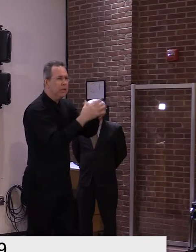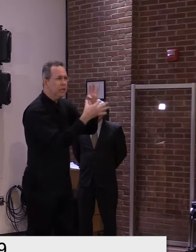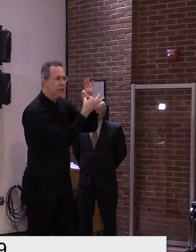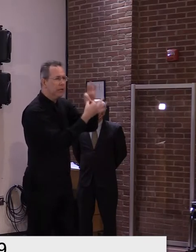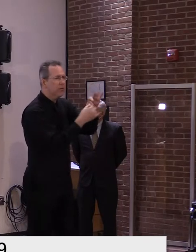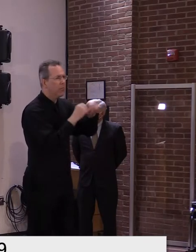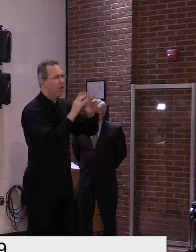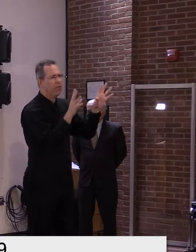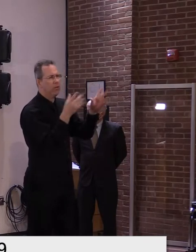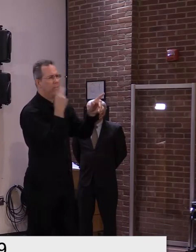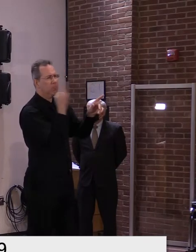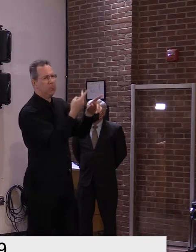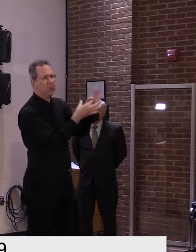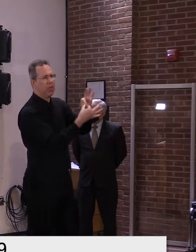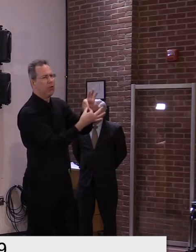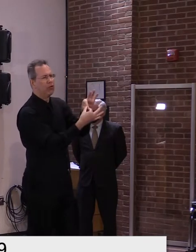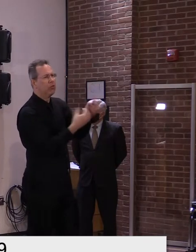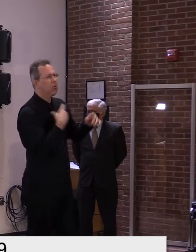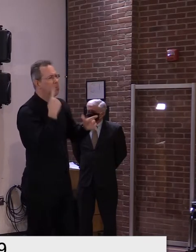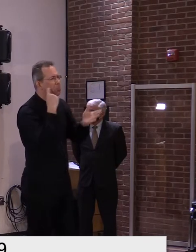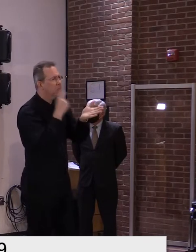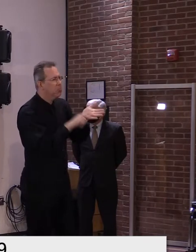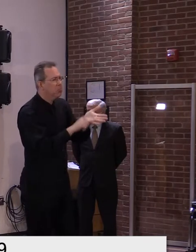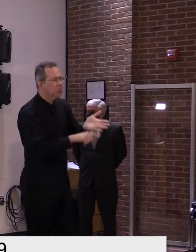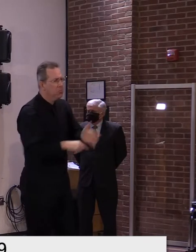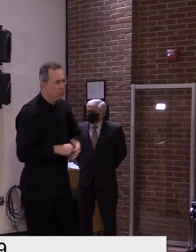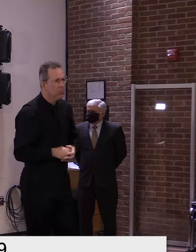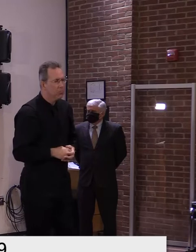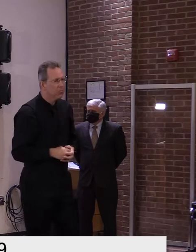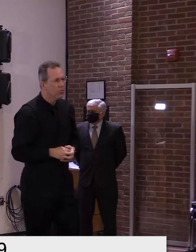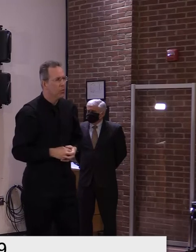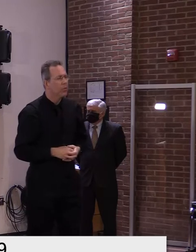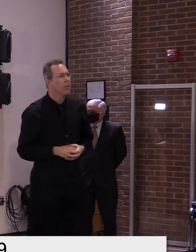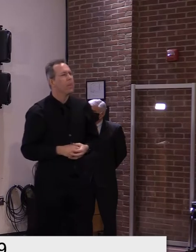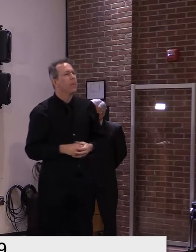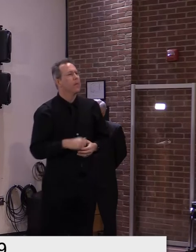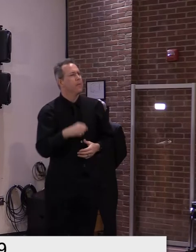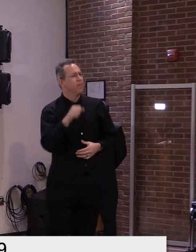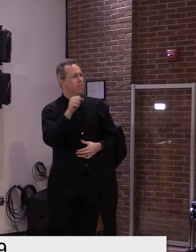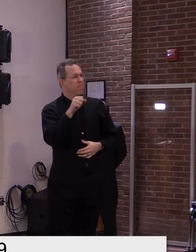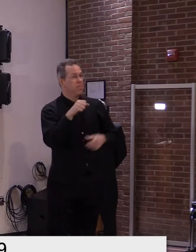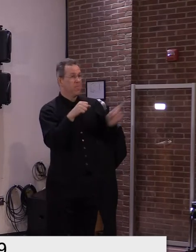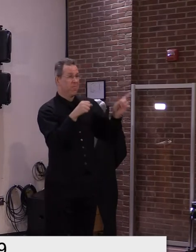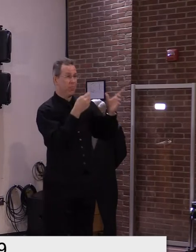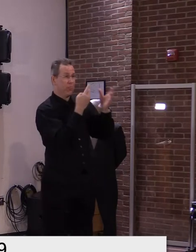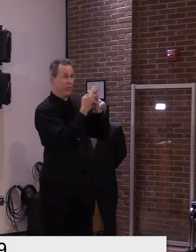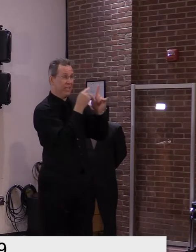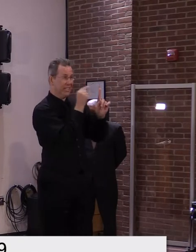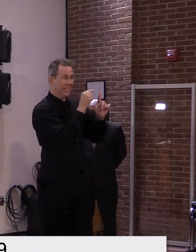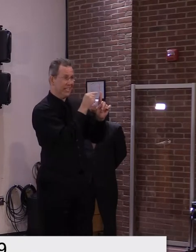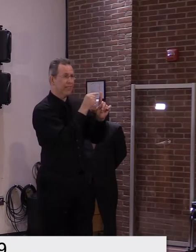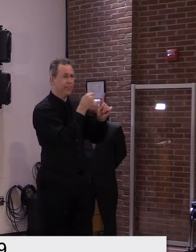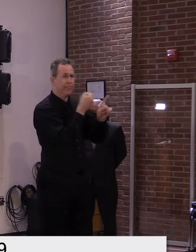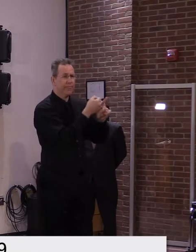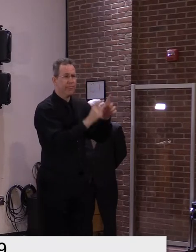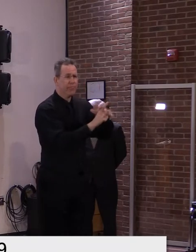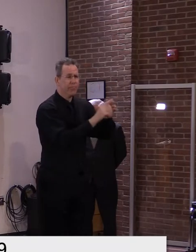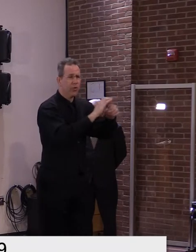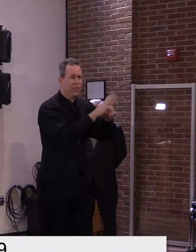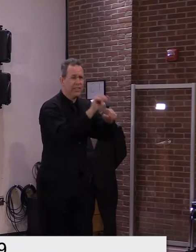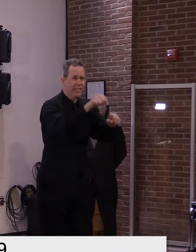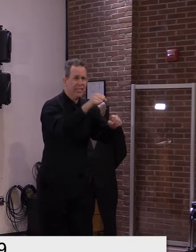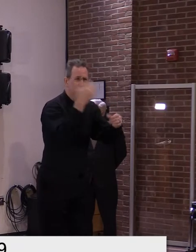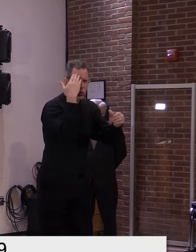I shouldn't say it that way even. There's an outbreak at the correctional facility. A significant proportion of the Orleans